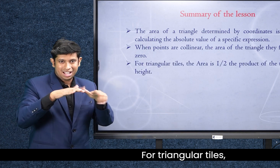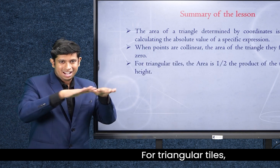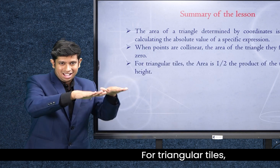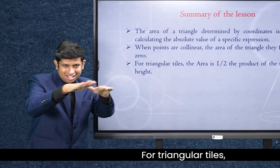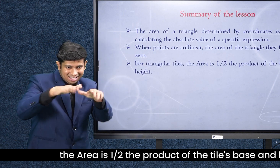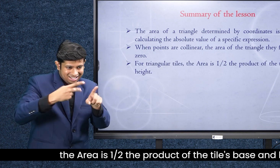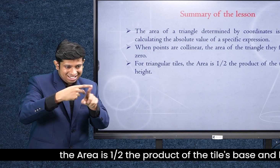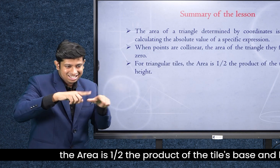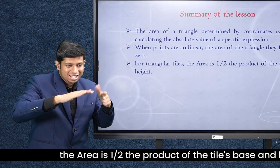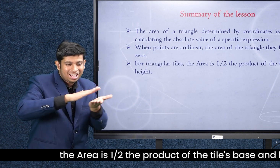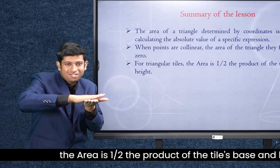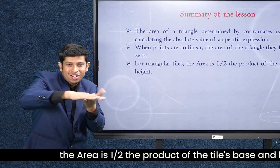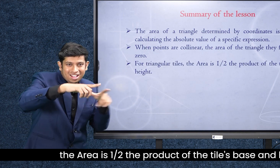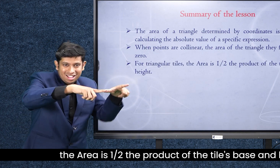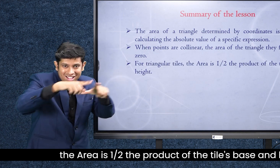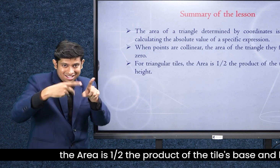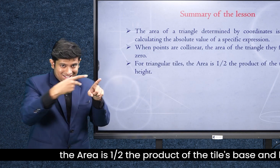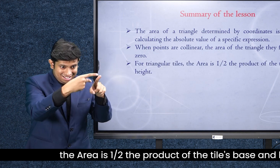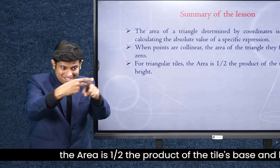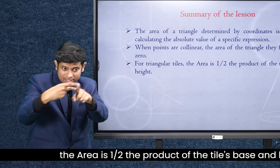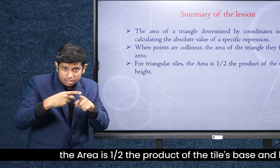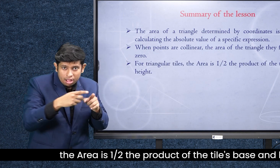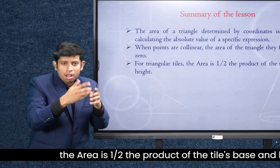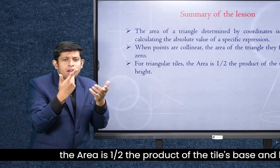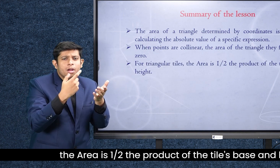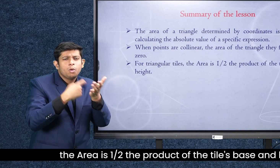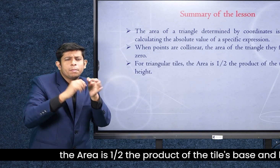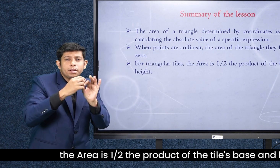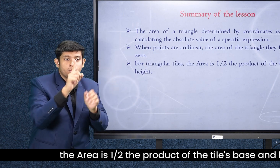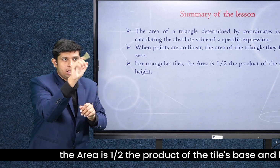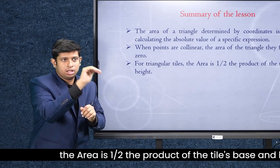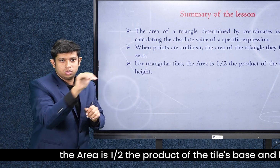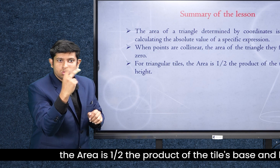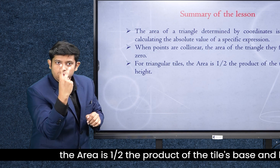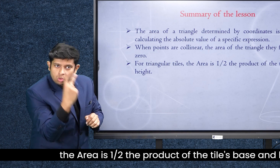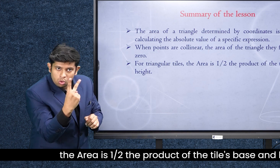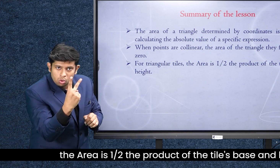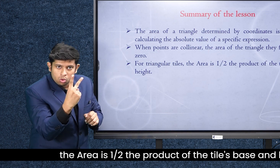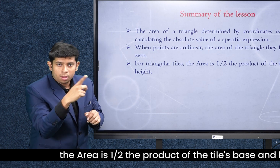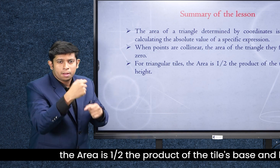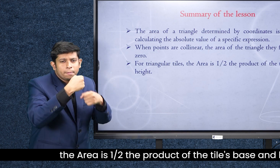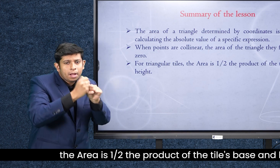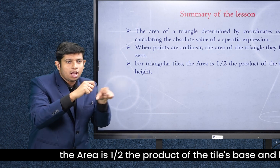tiles, the area is half the product of the tile's base and height.